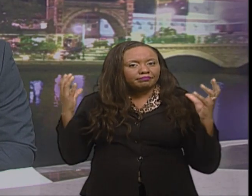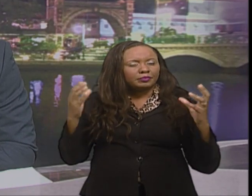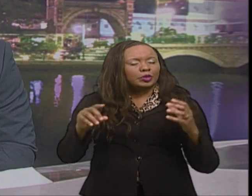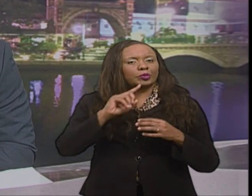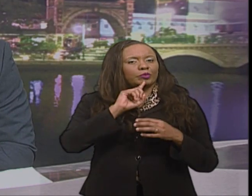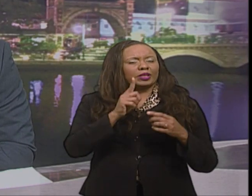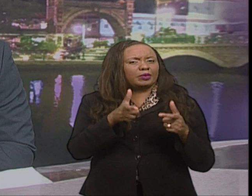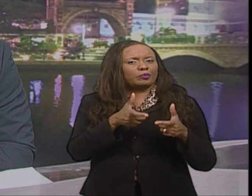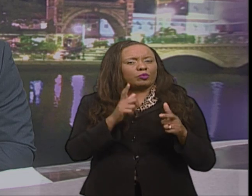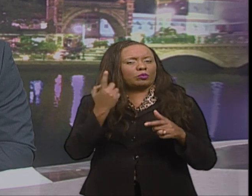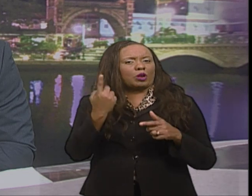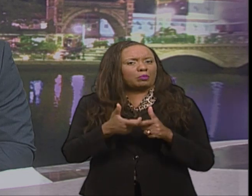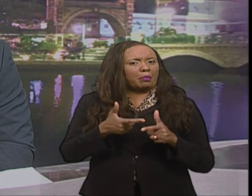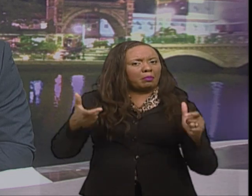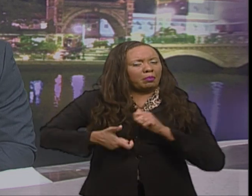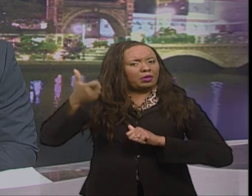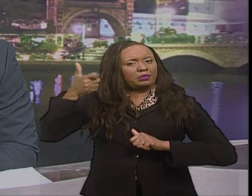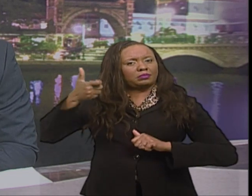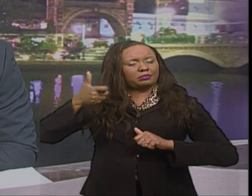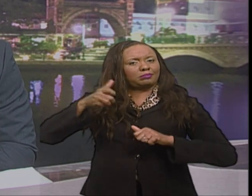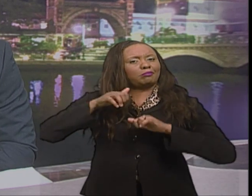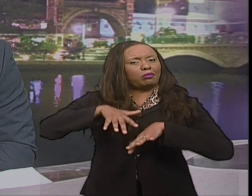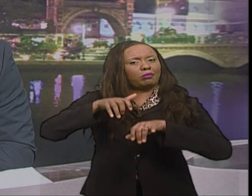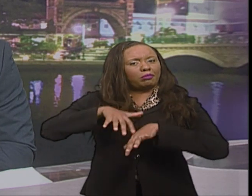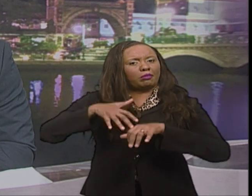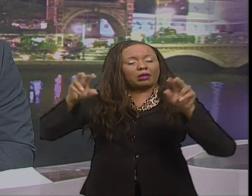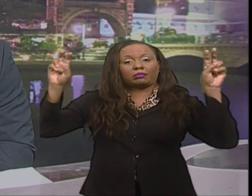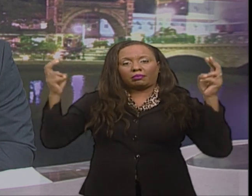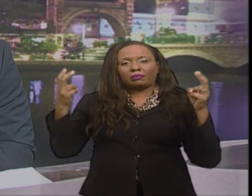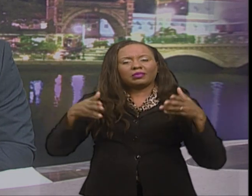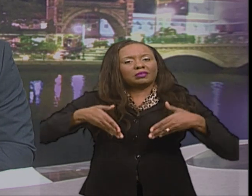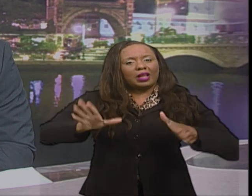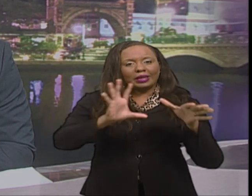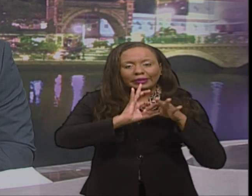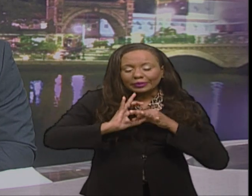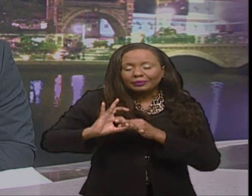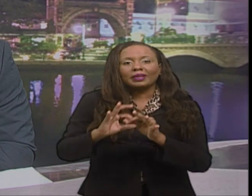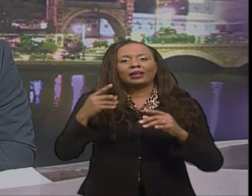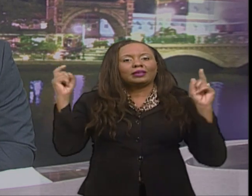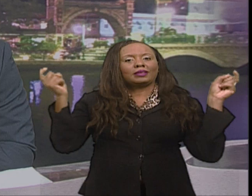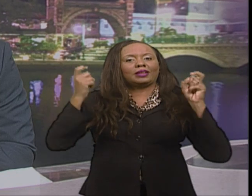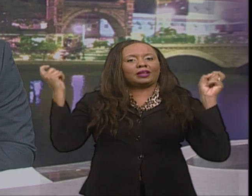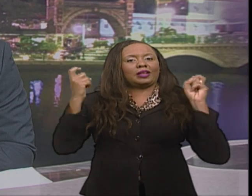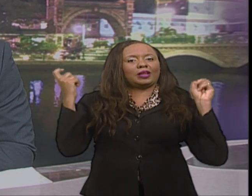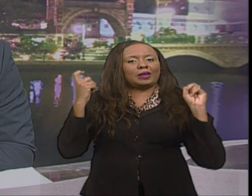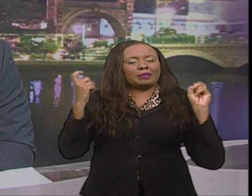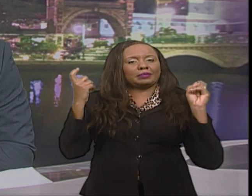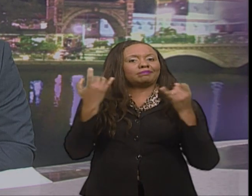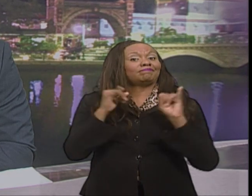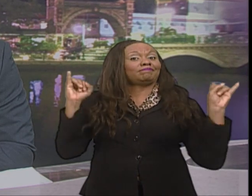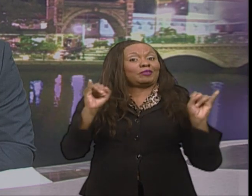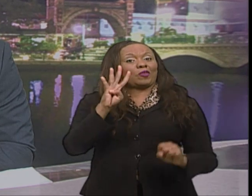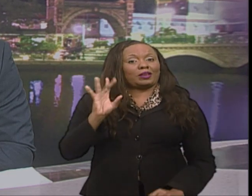Guyana has been hailed as one of the biggest. This year's float parade was observed under the theme, Let's Cooperate and